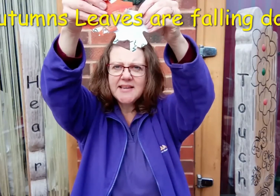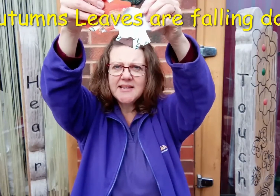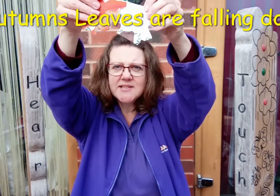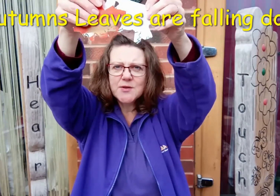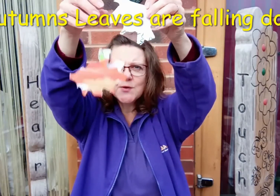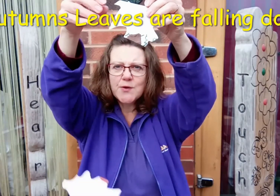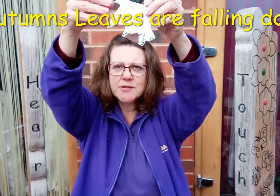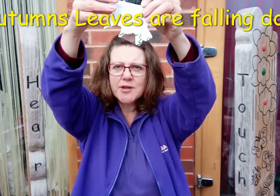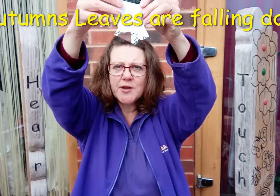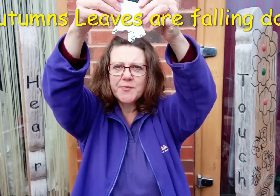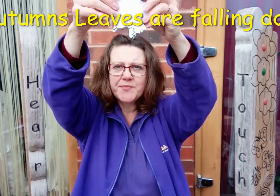is